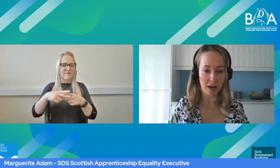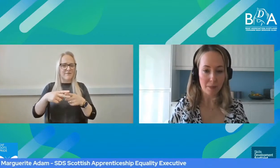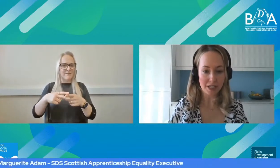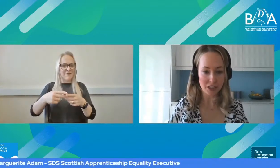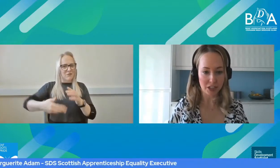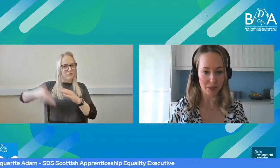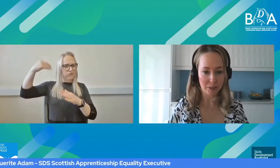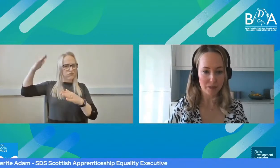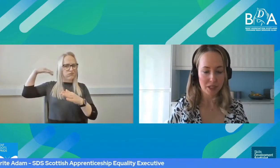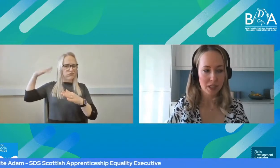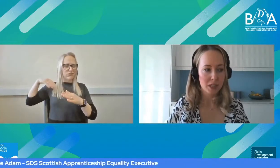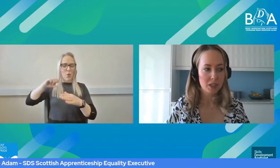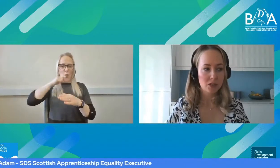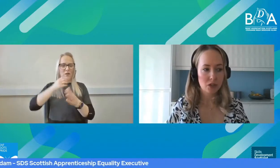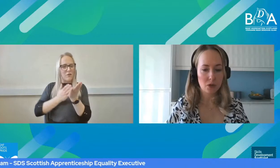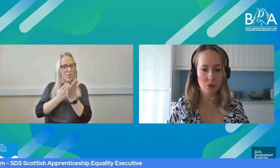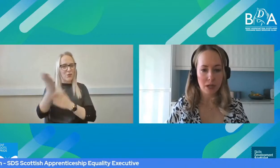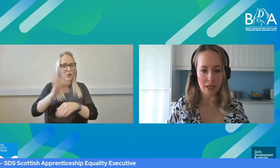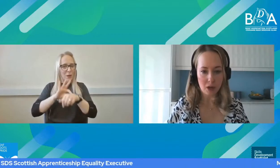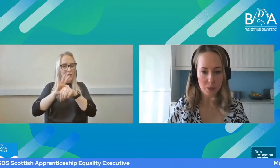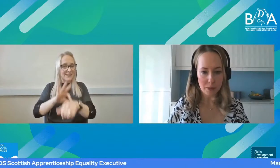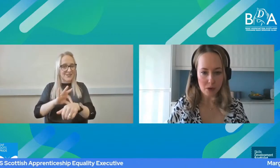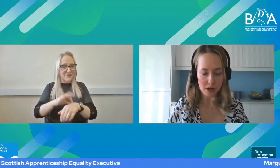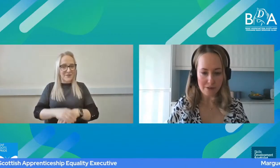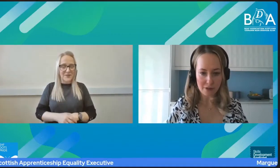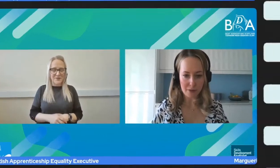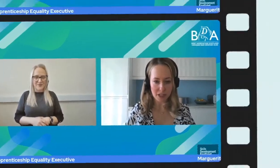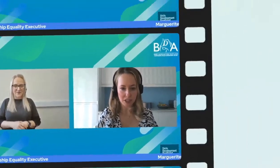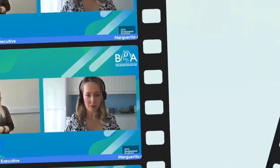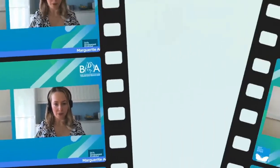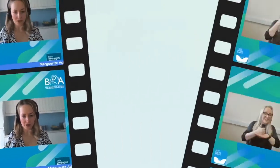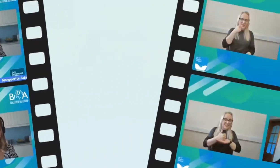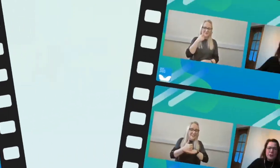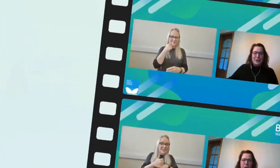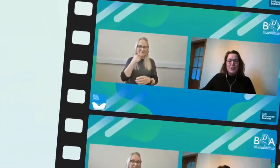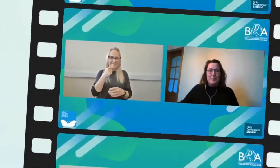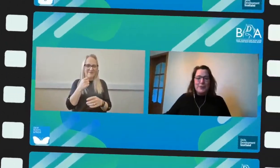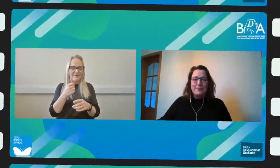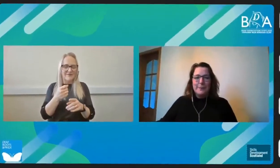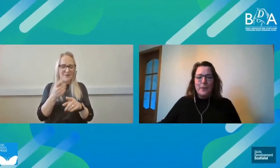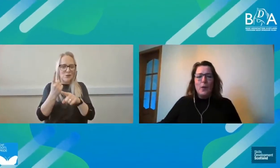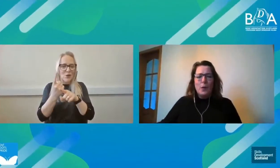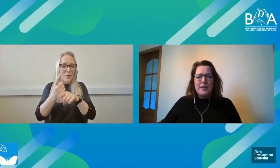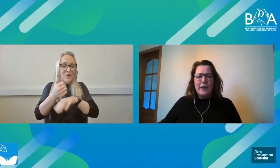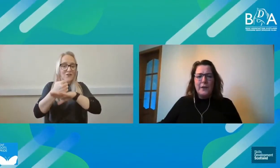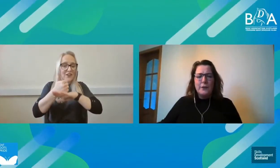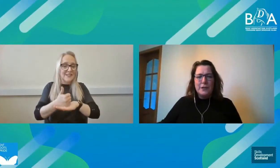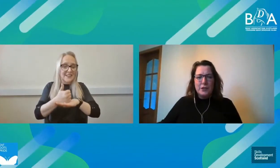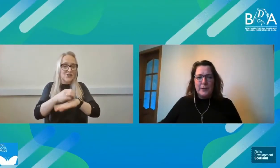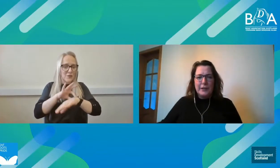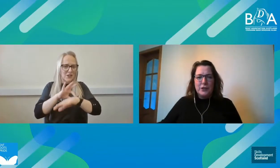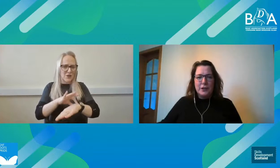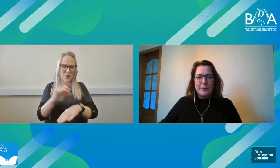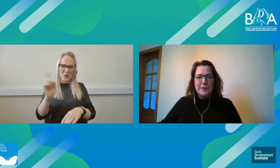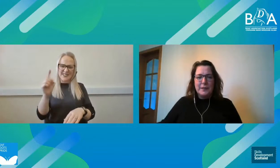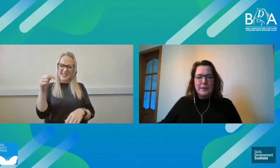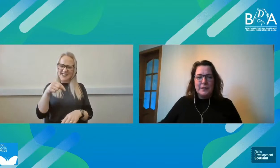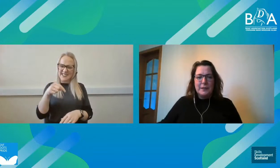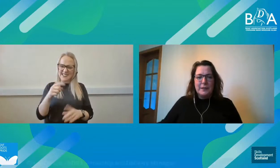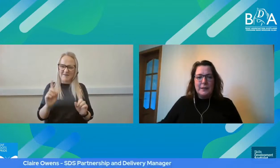an apprenticeship. So a little bit more information about a modern apprenticeship. What are foundation